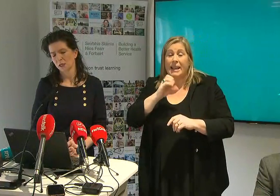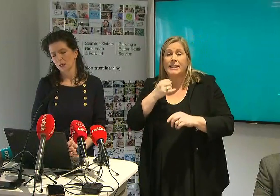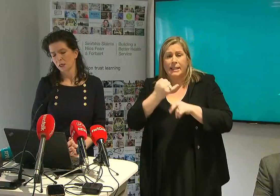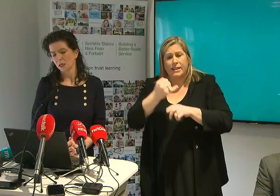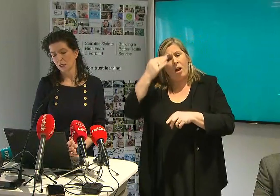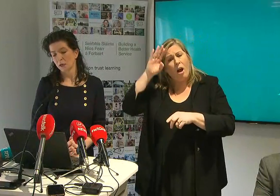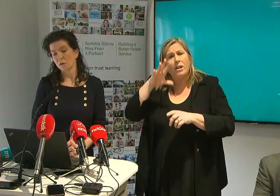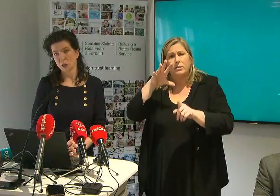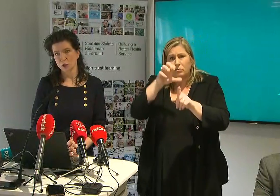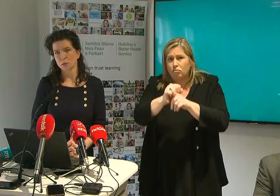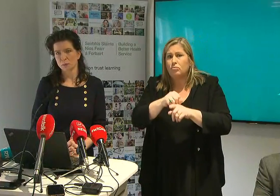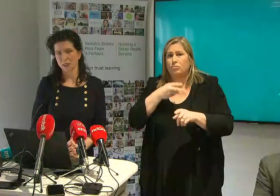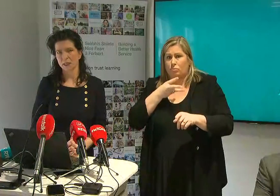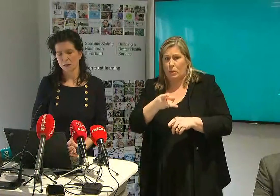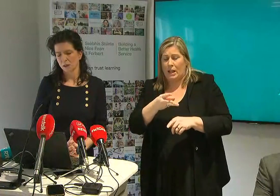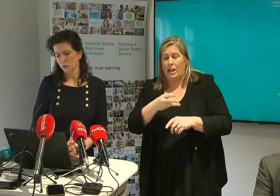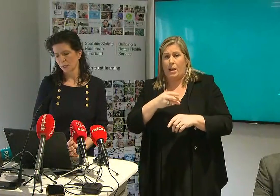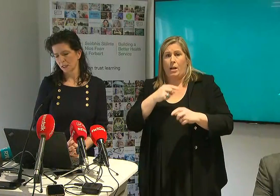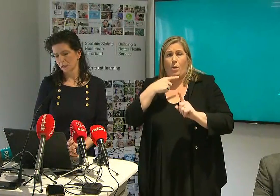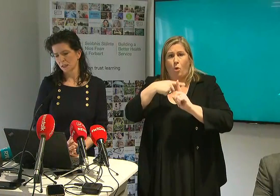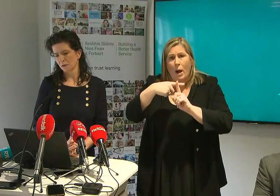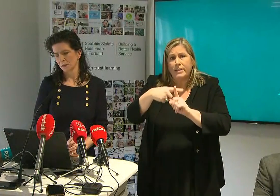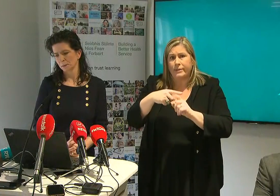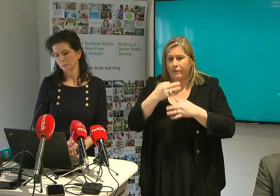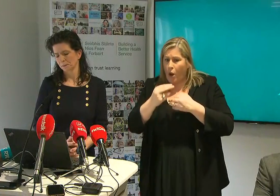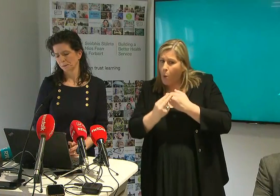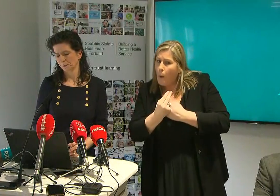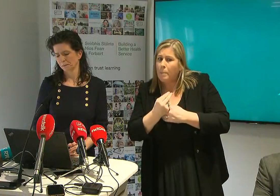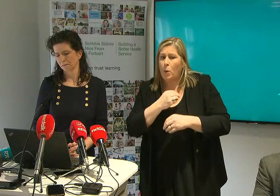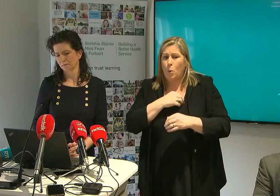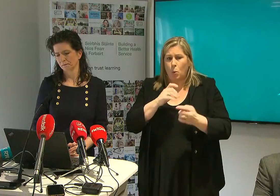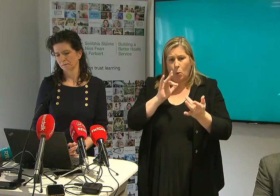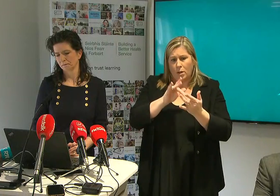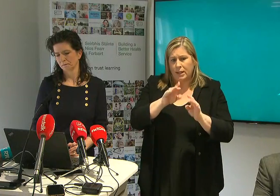proactively followed up by public health staff.